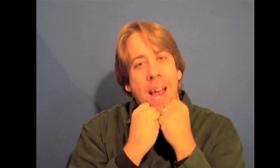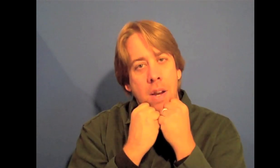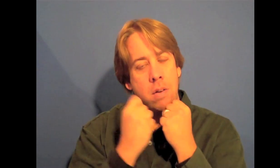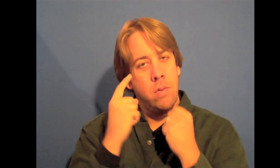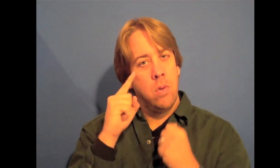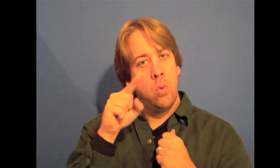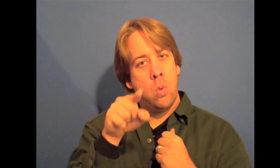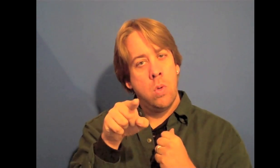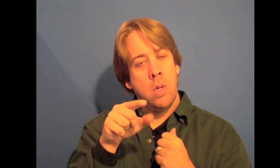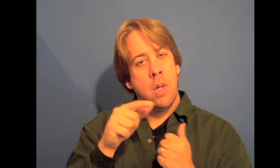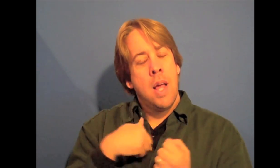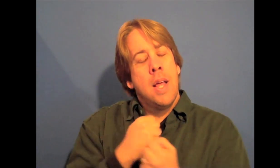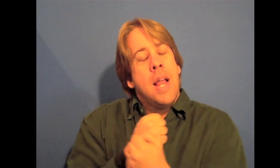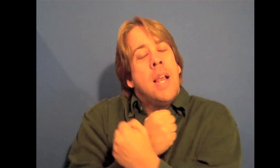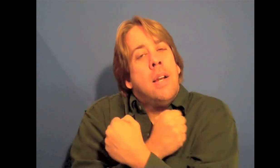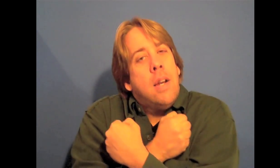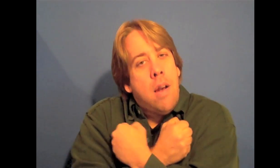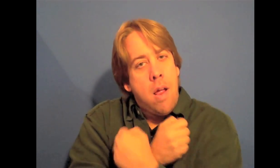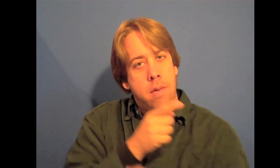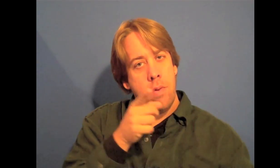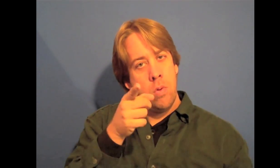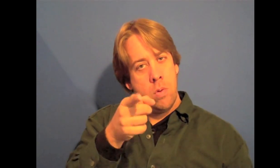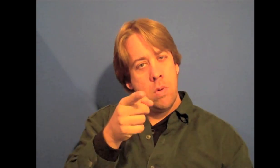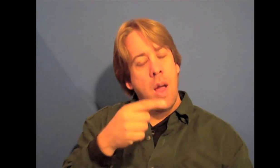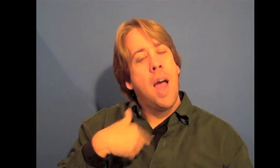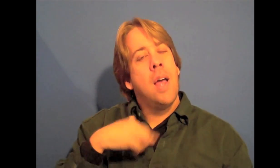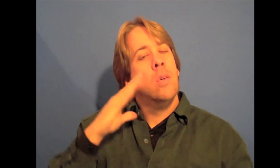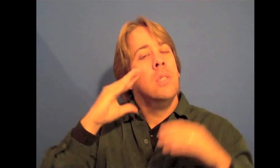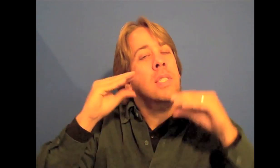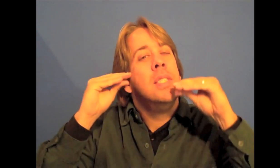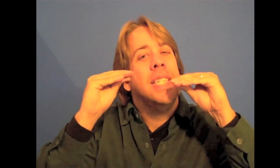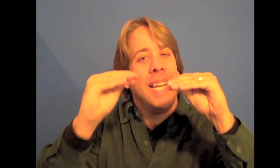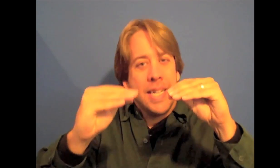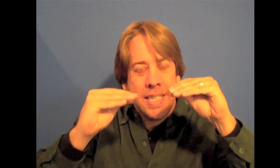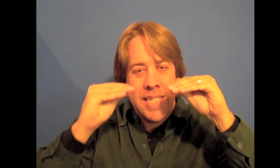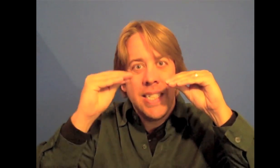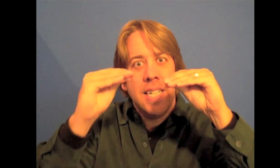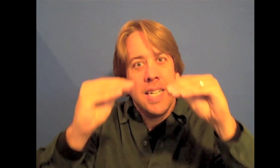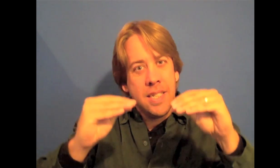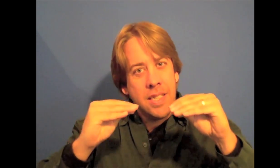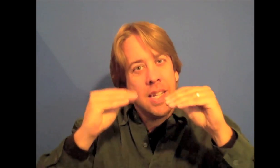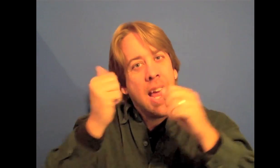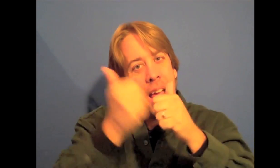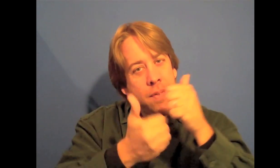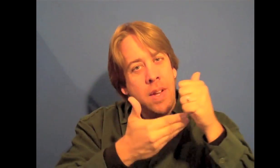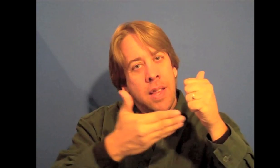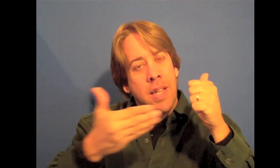I'll care for you, love you, and teach you always.